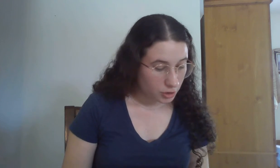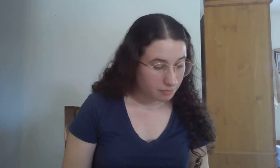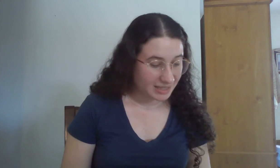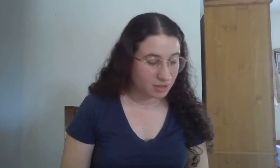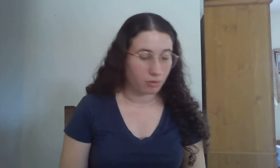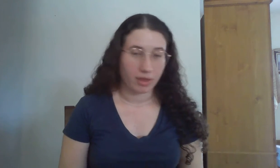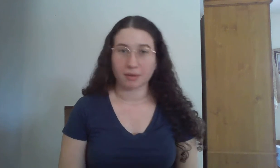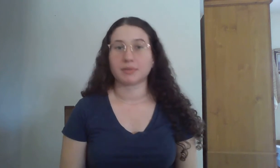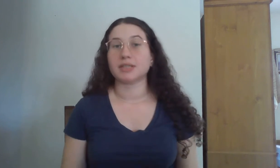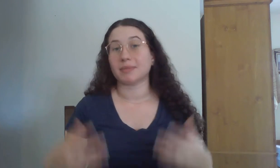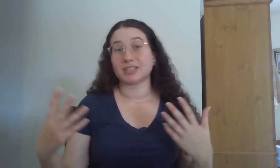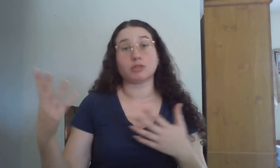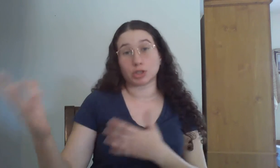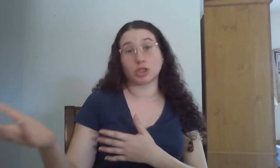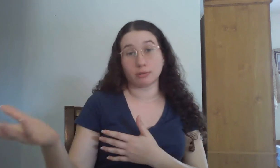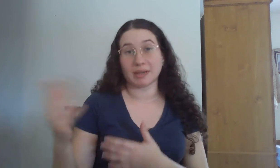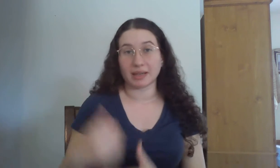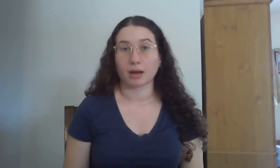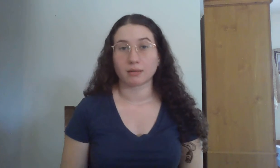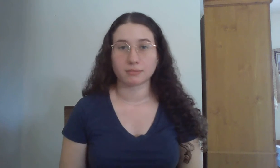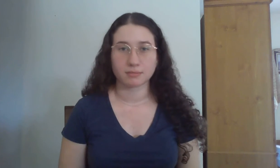Should bicycle there, right? The bicycle should be there.